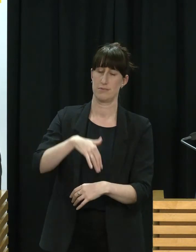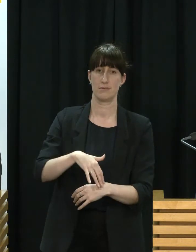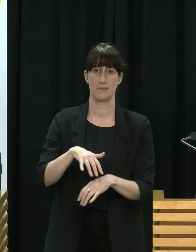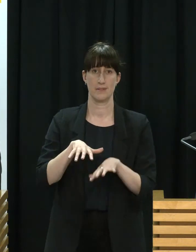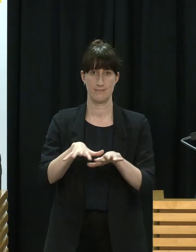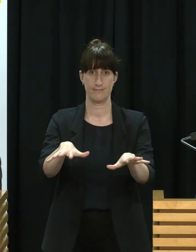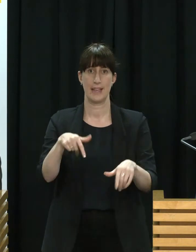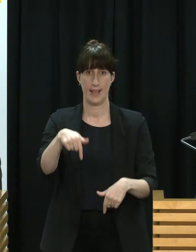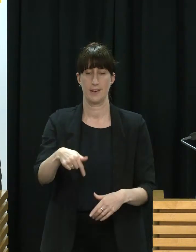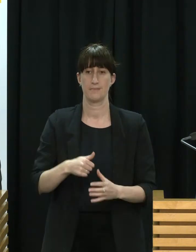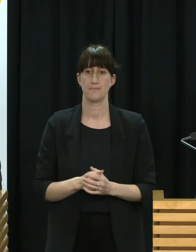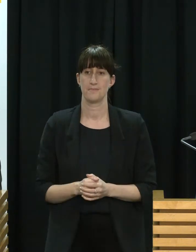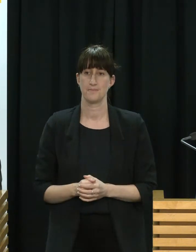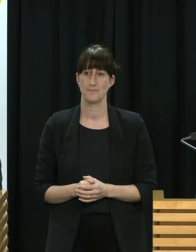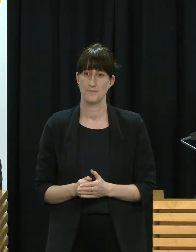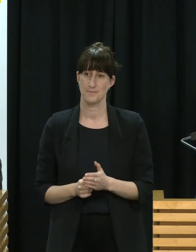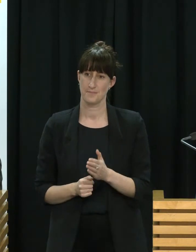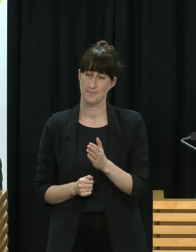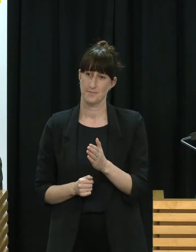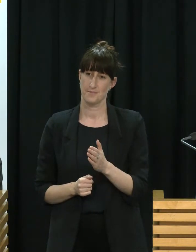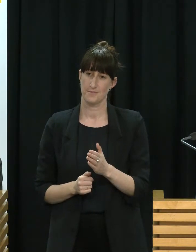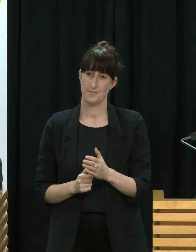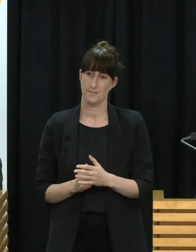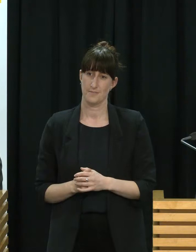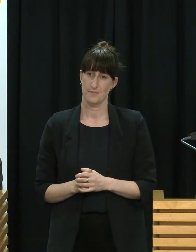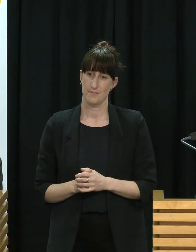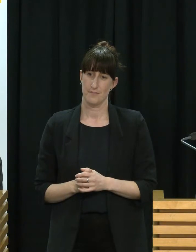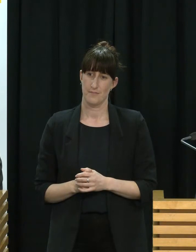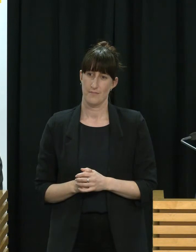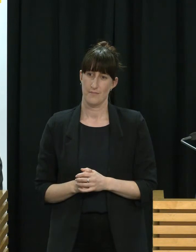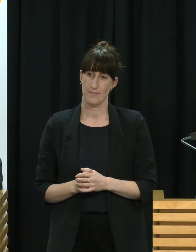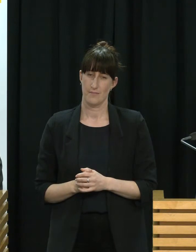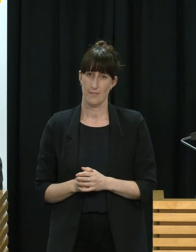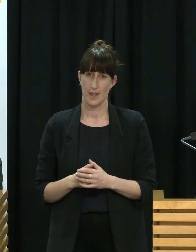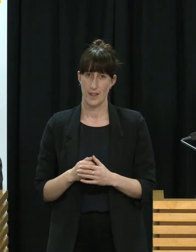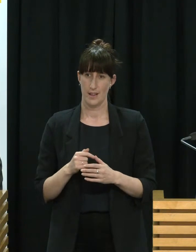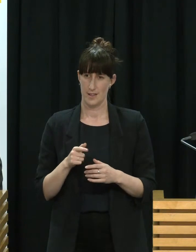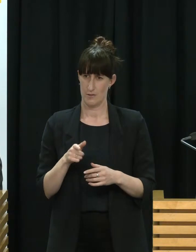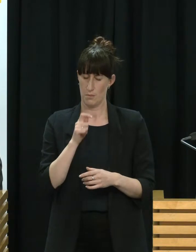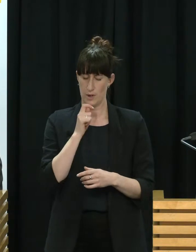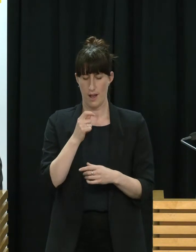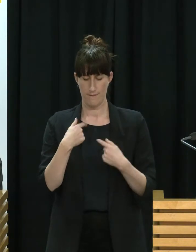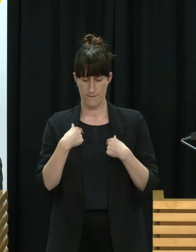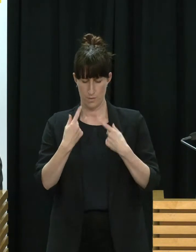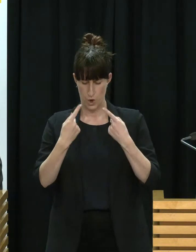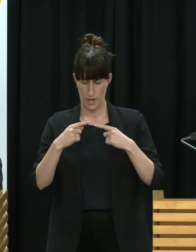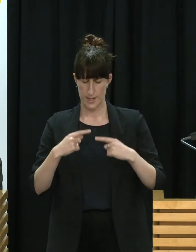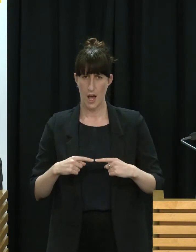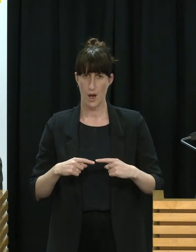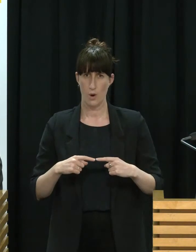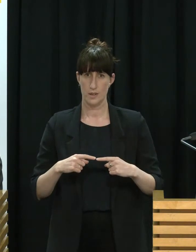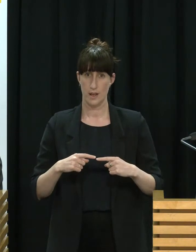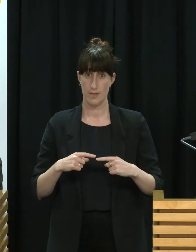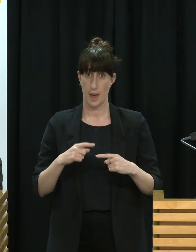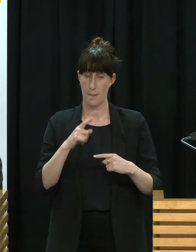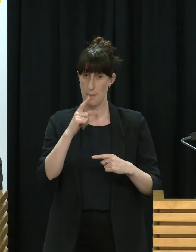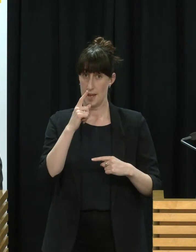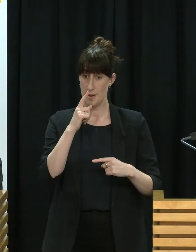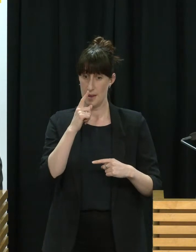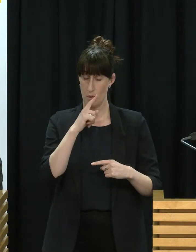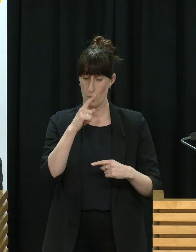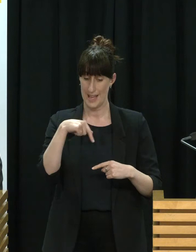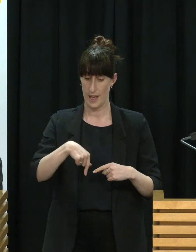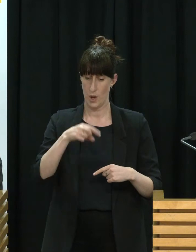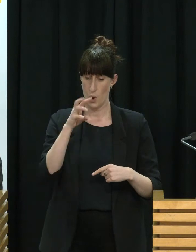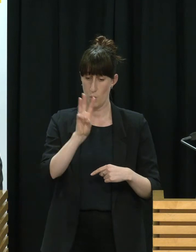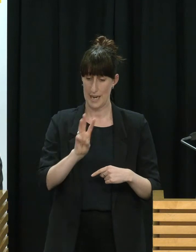on that point, my sort of rough math indicates that of the people who got tested in Wellington yesterday, probably more than half of them would have been